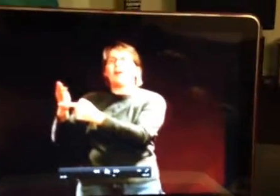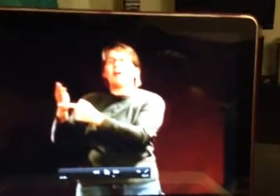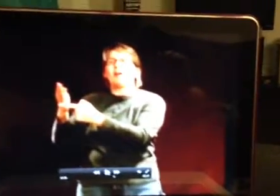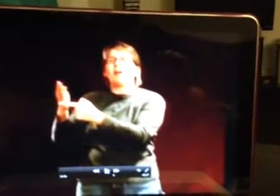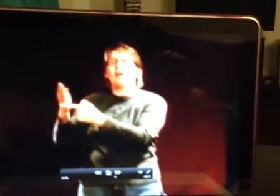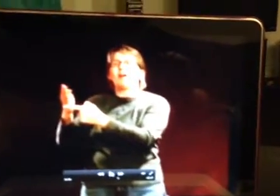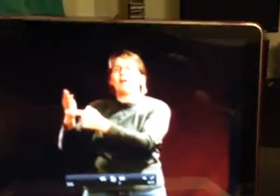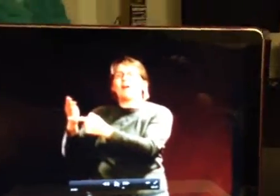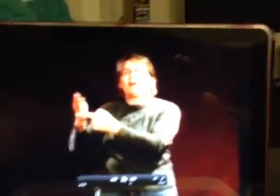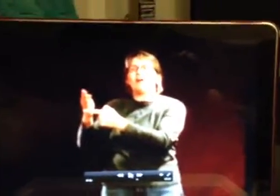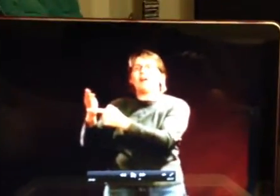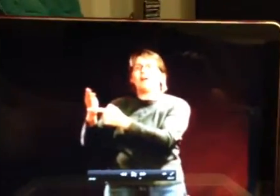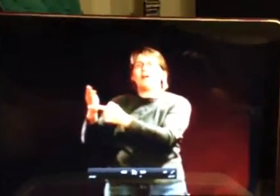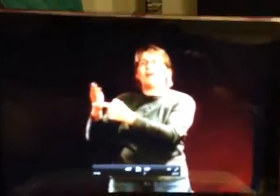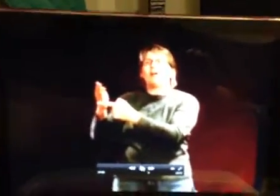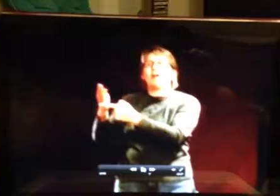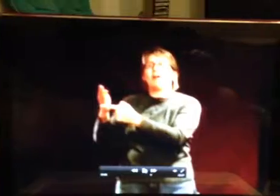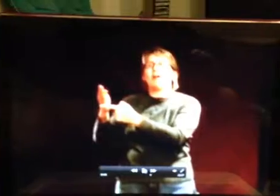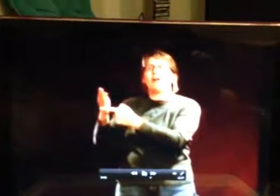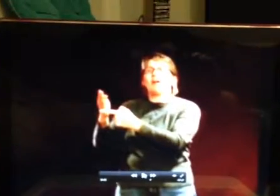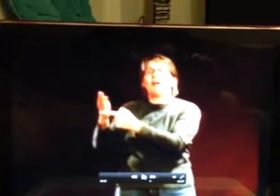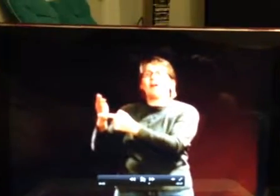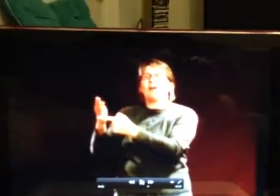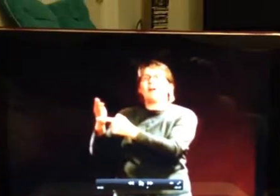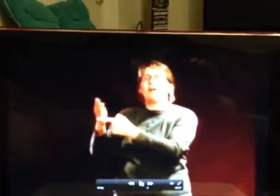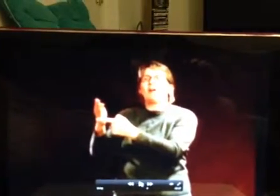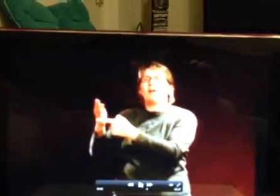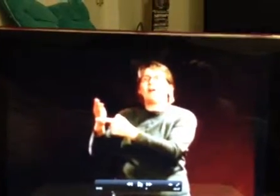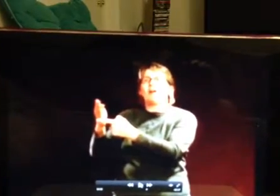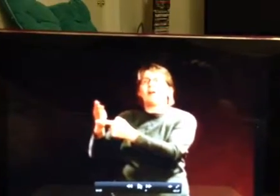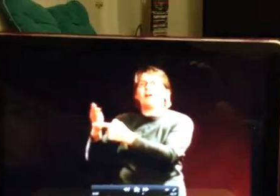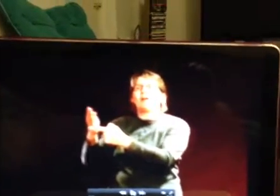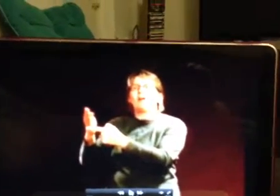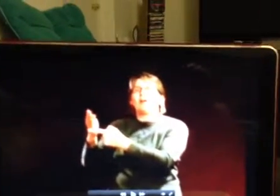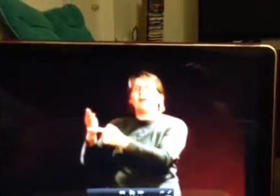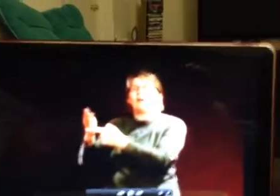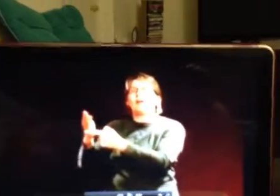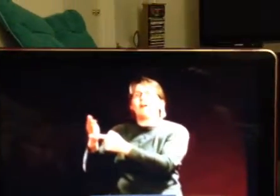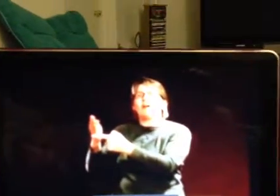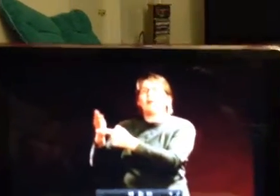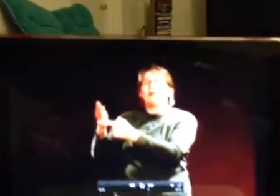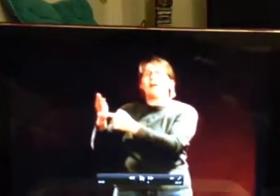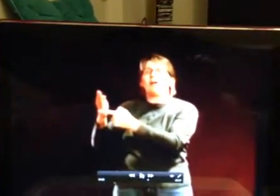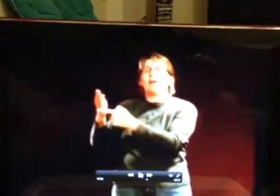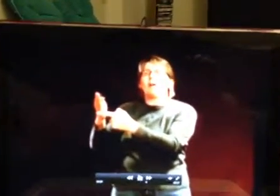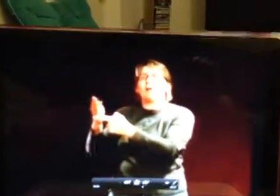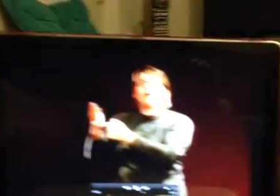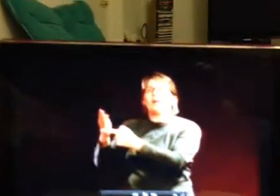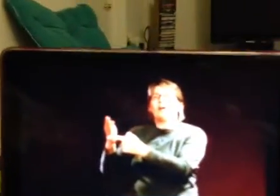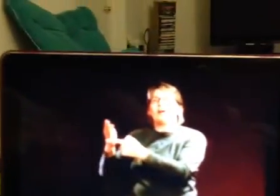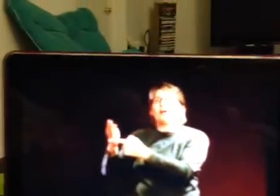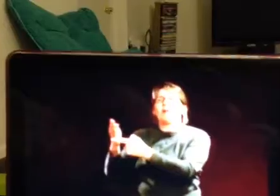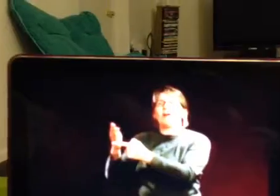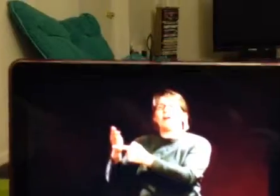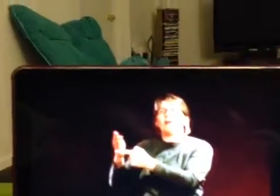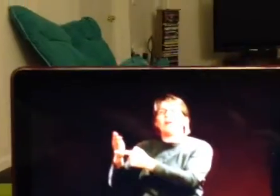was blowing us to the sides. But my daughter, who was sitting in the front, she was so happy. She said, "Oh, I love this. This is so